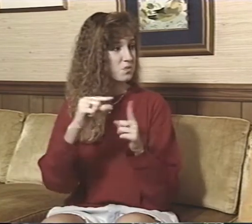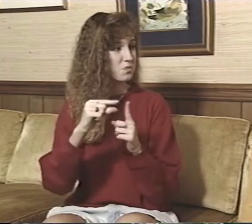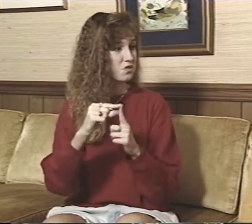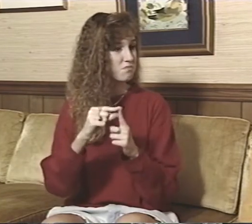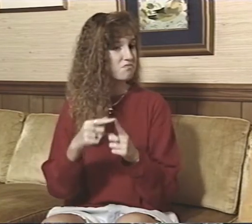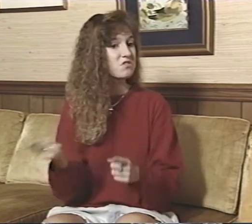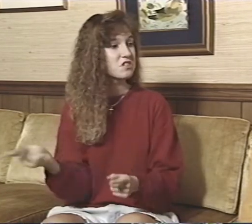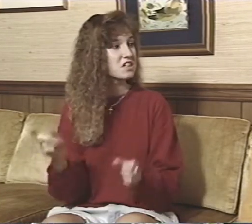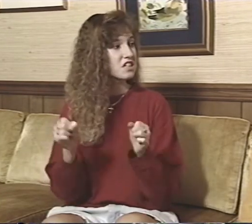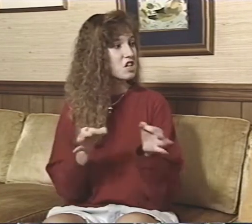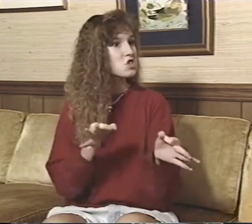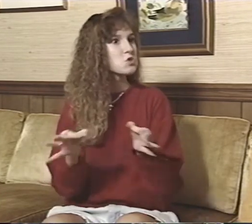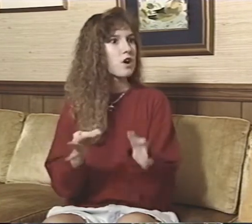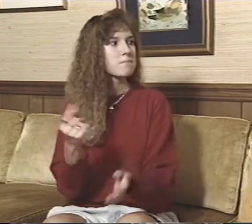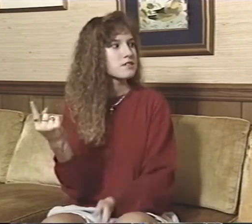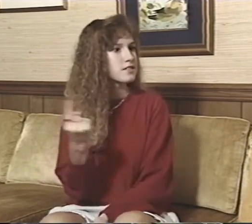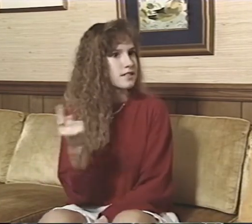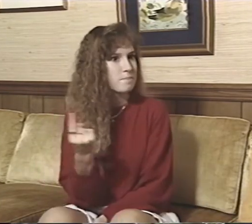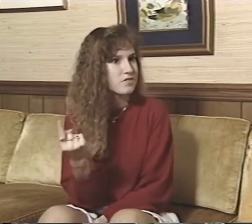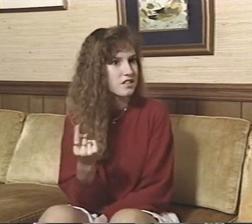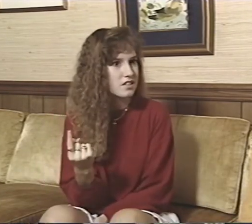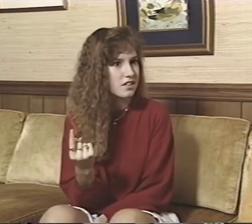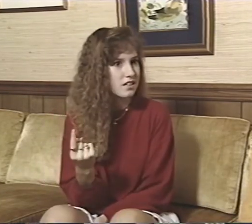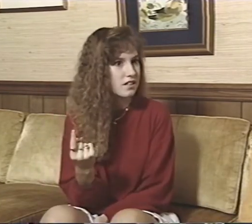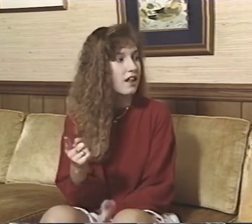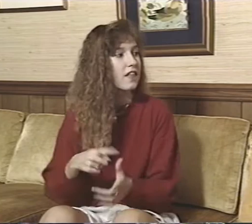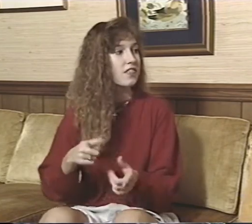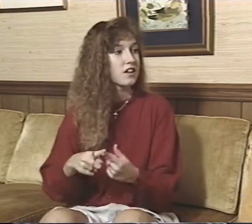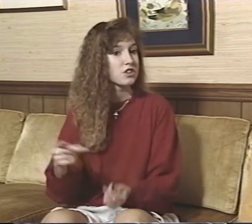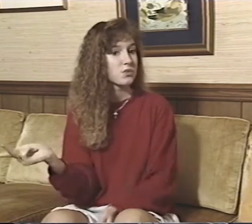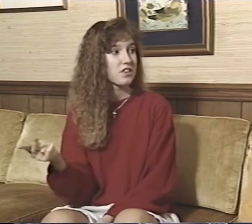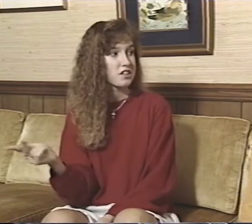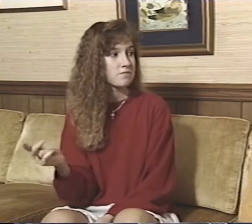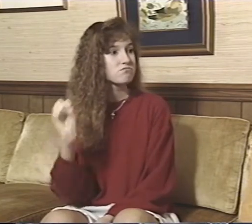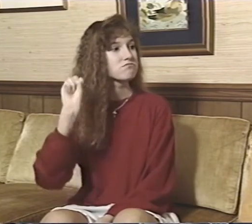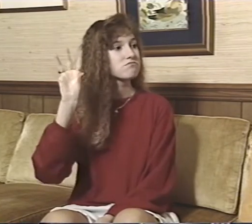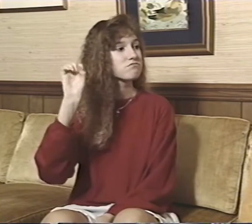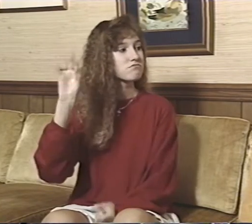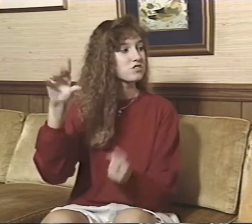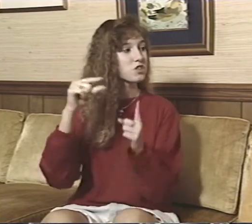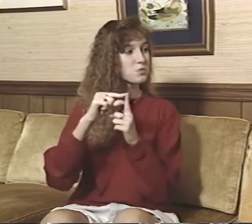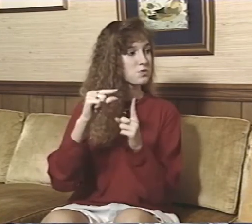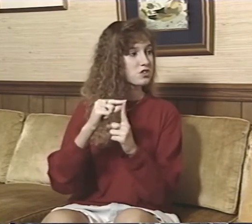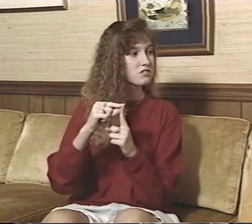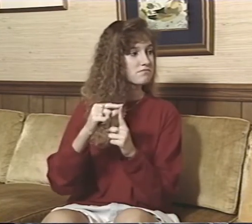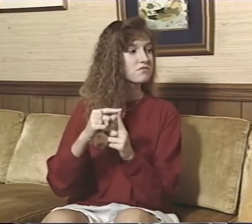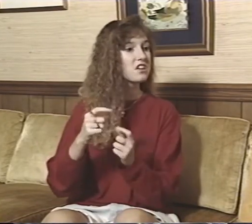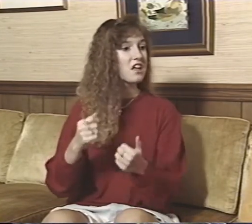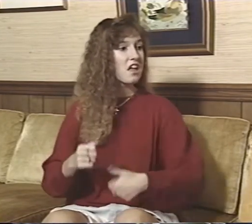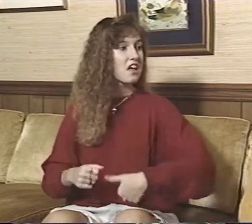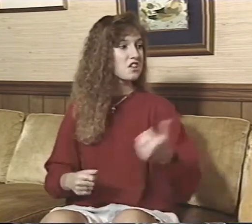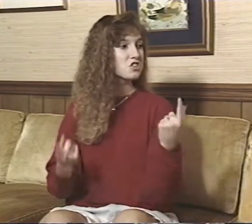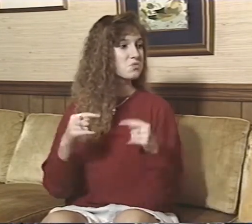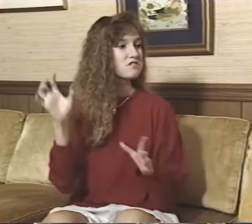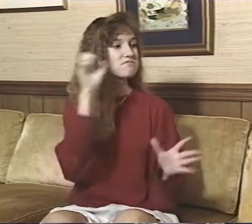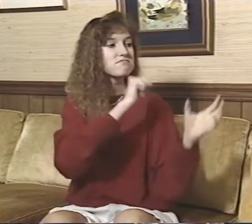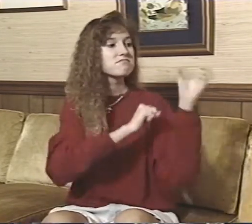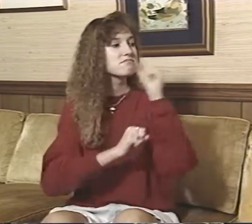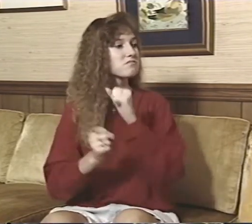they can describing something. Then they read off the words and everybody else tries to guess what they